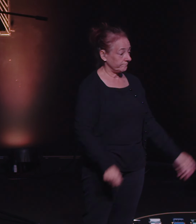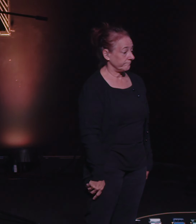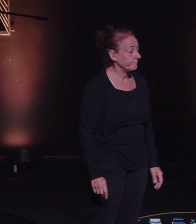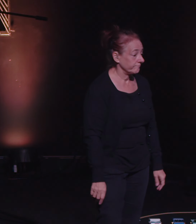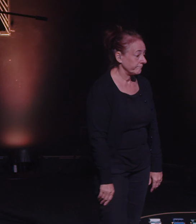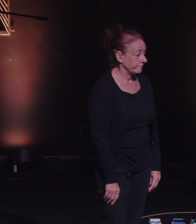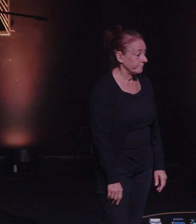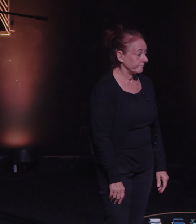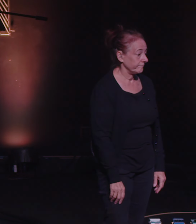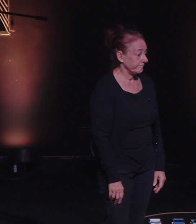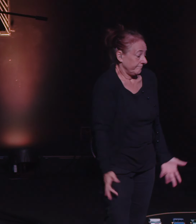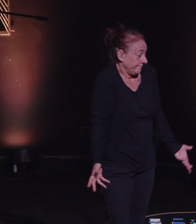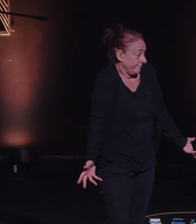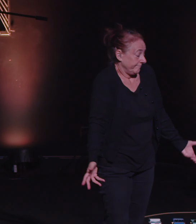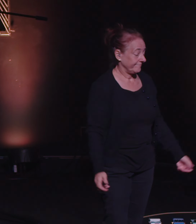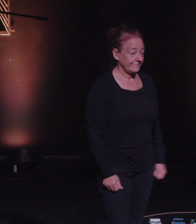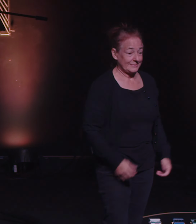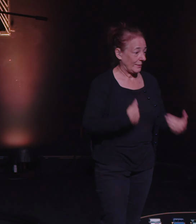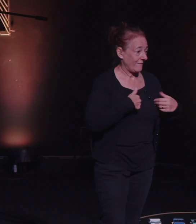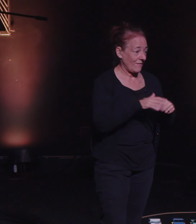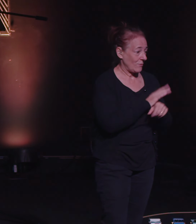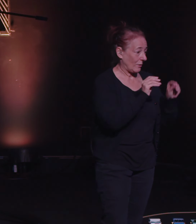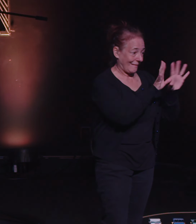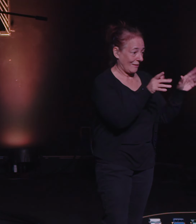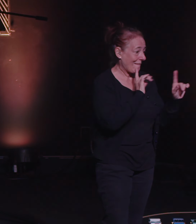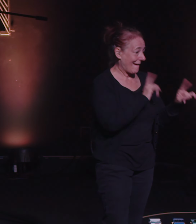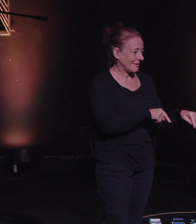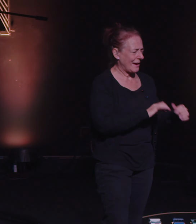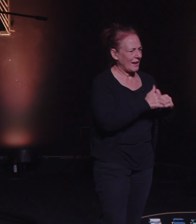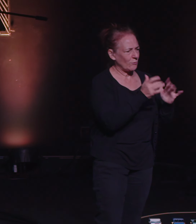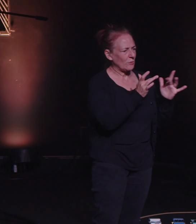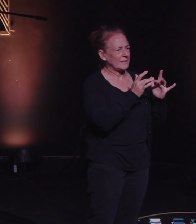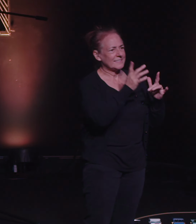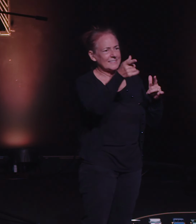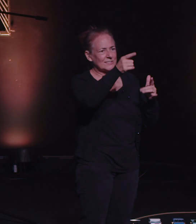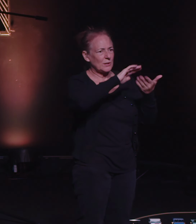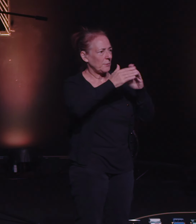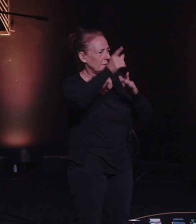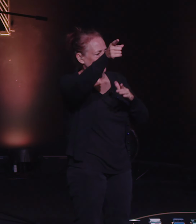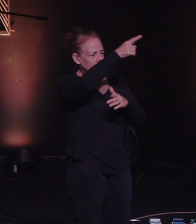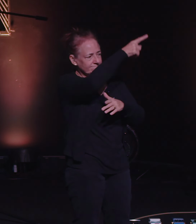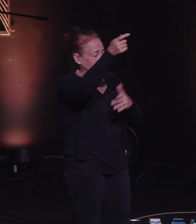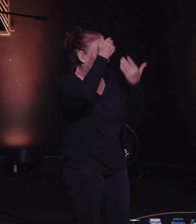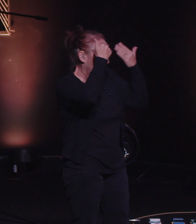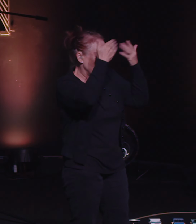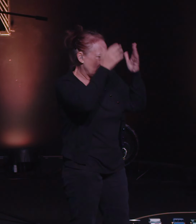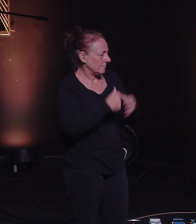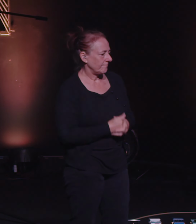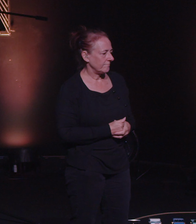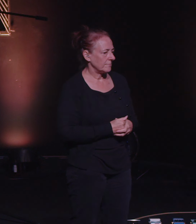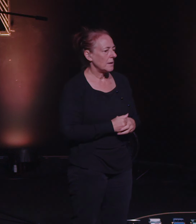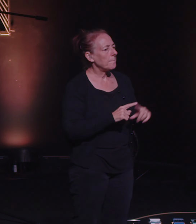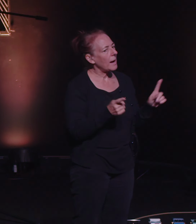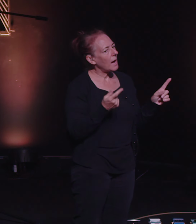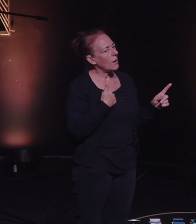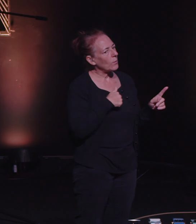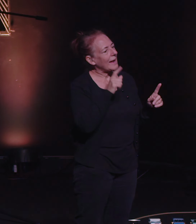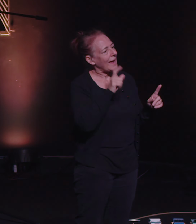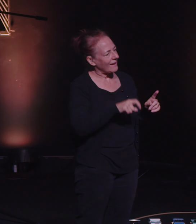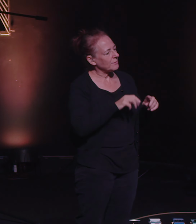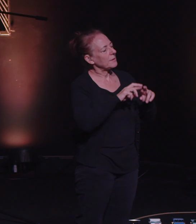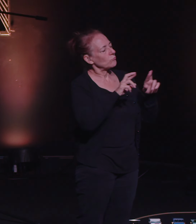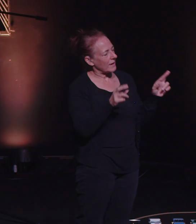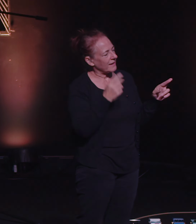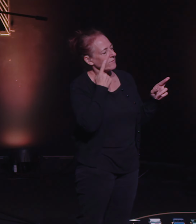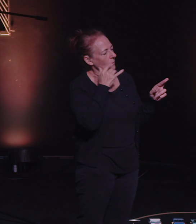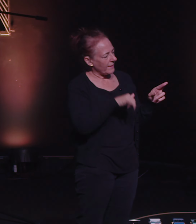on what that's going to look like for us right now. How are we going to reach the community around us? I don't know yet. But I know that we're going to be ready for that.